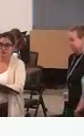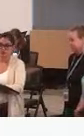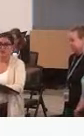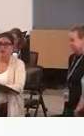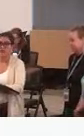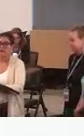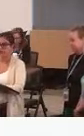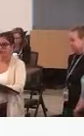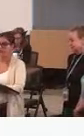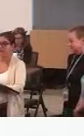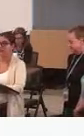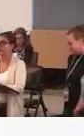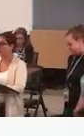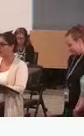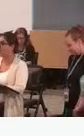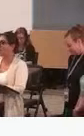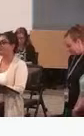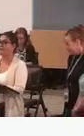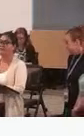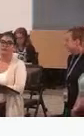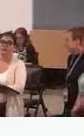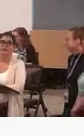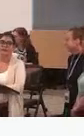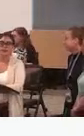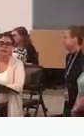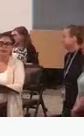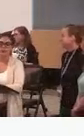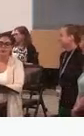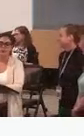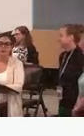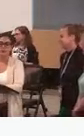included students, parents, our team,